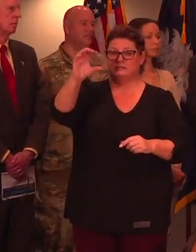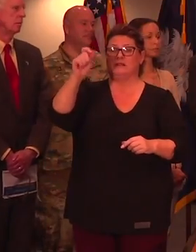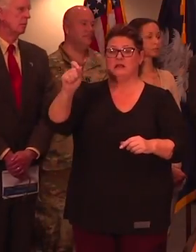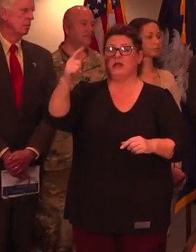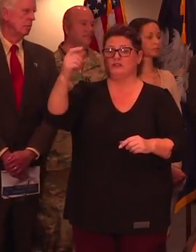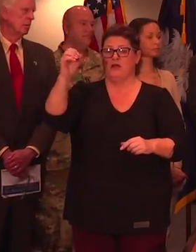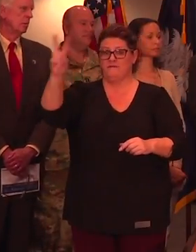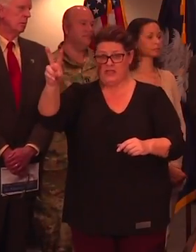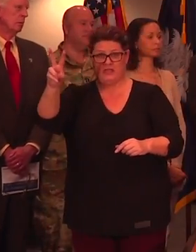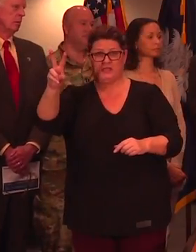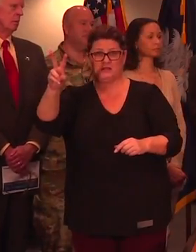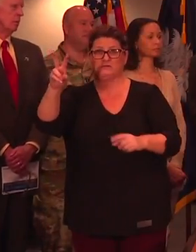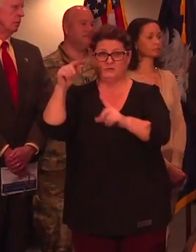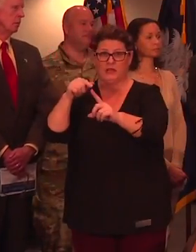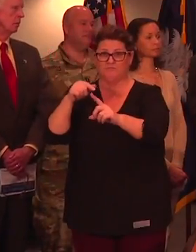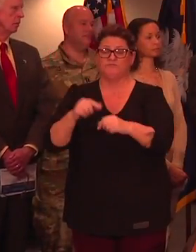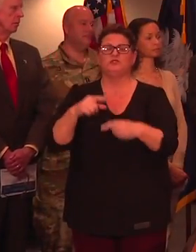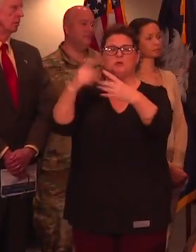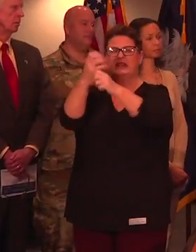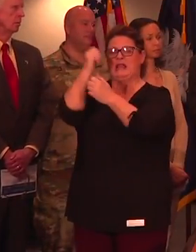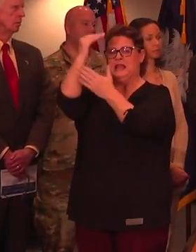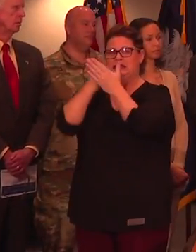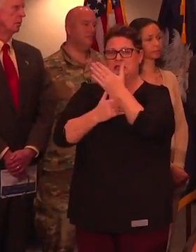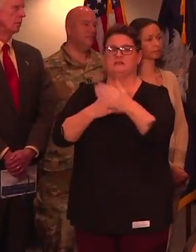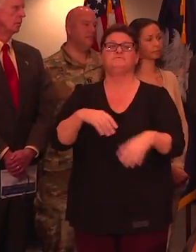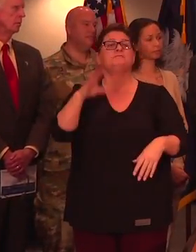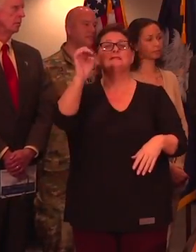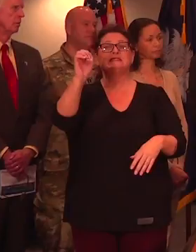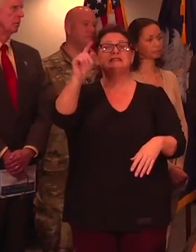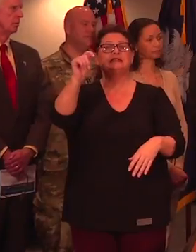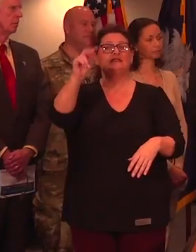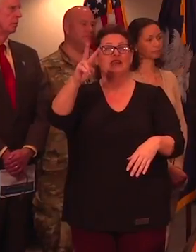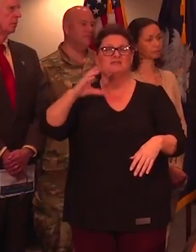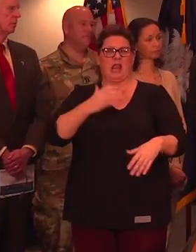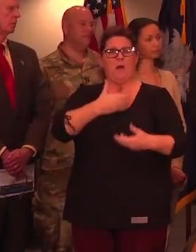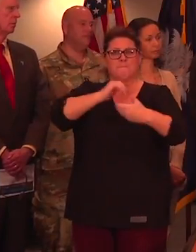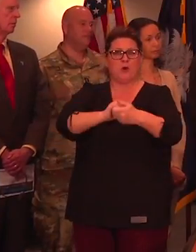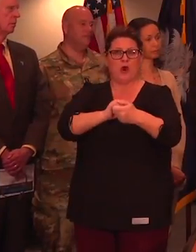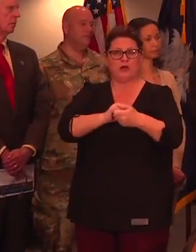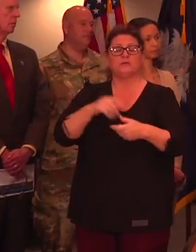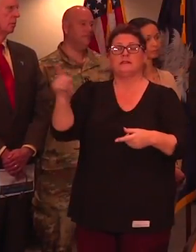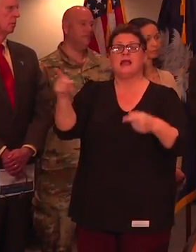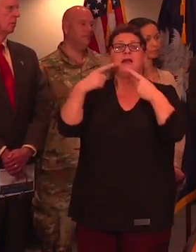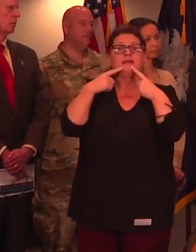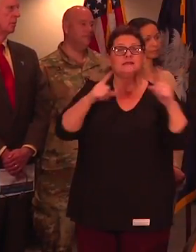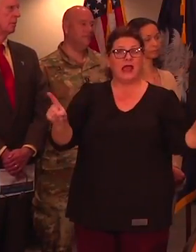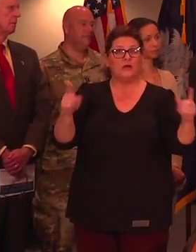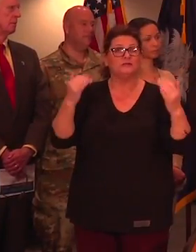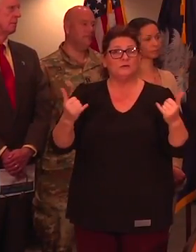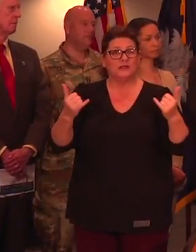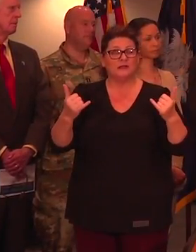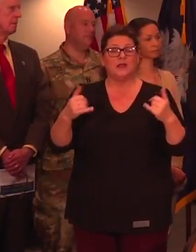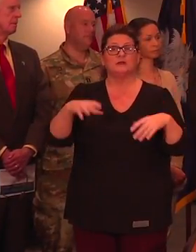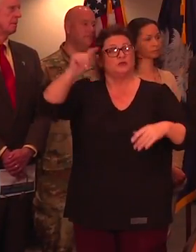ed.sc.gov. Our partner, South Carolina ETV, announced today that on Tuesday, March